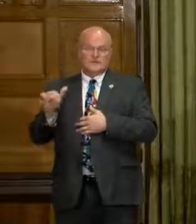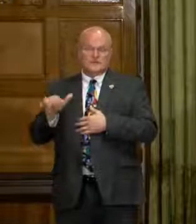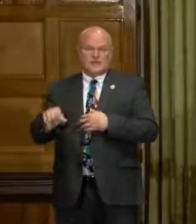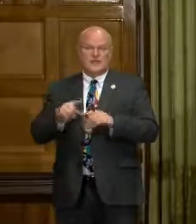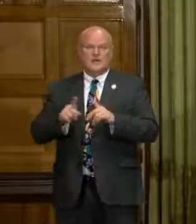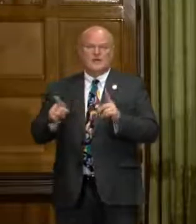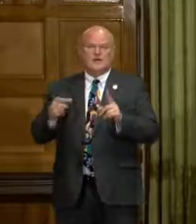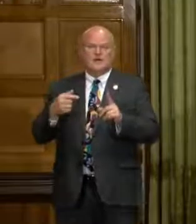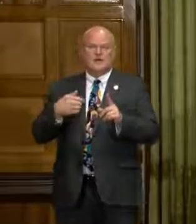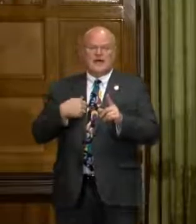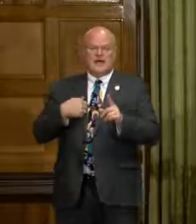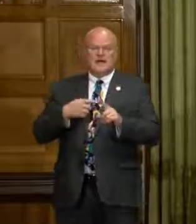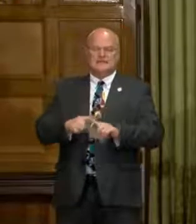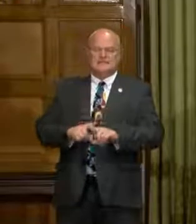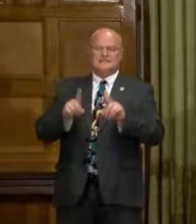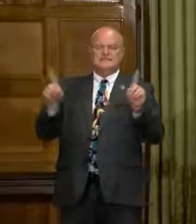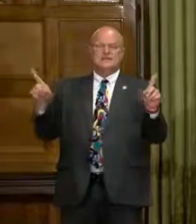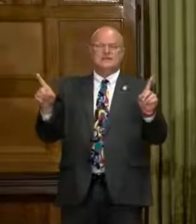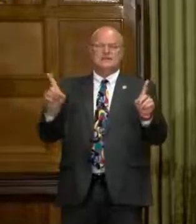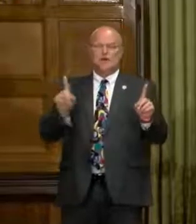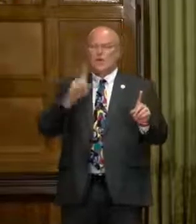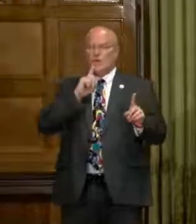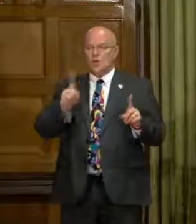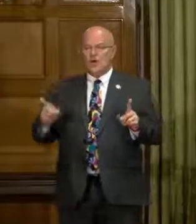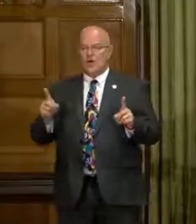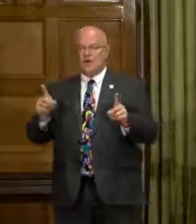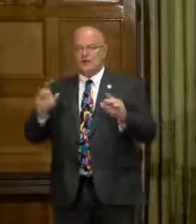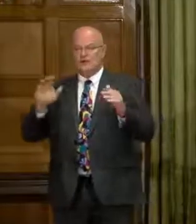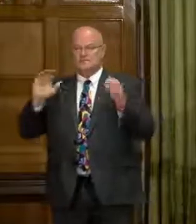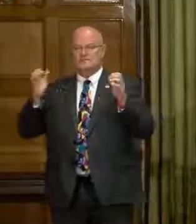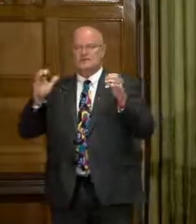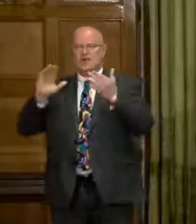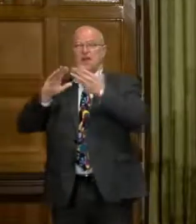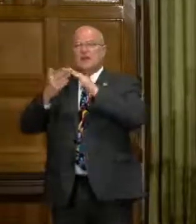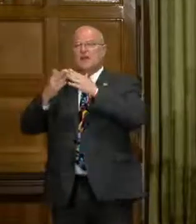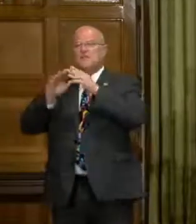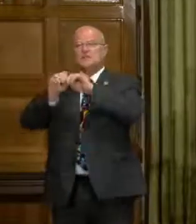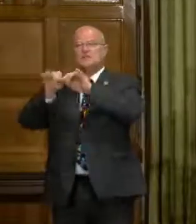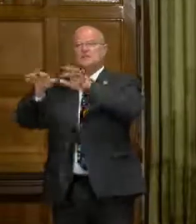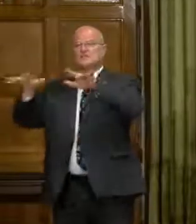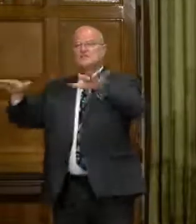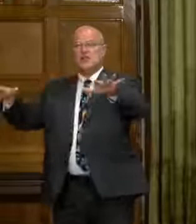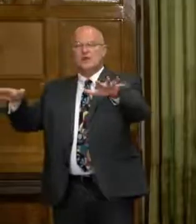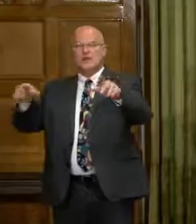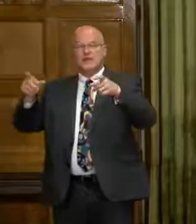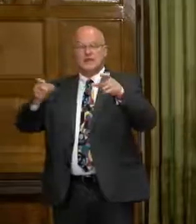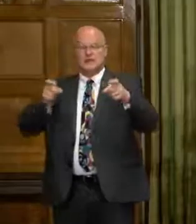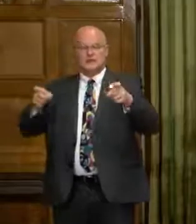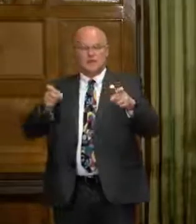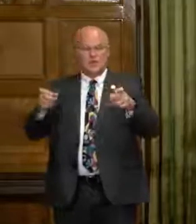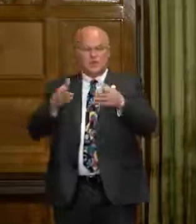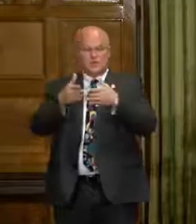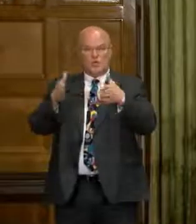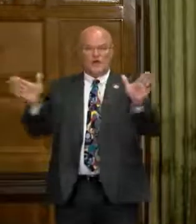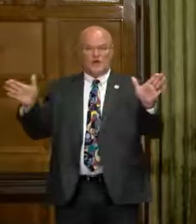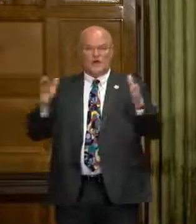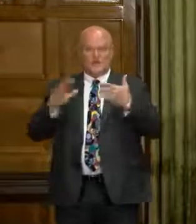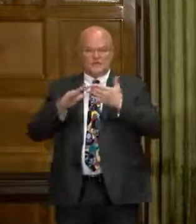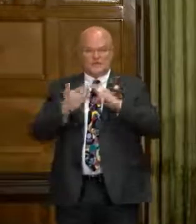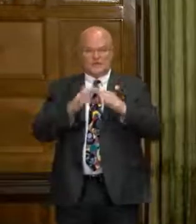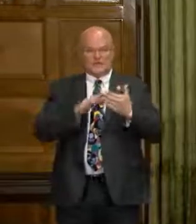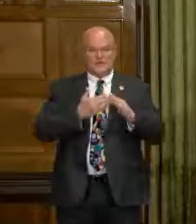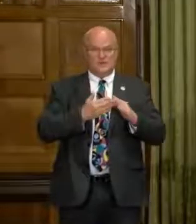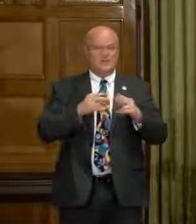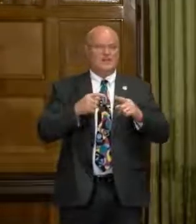And I distinguish where we are in terms of community spread and the control broadly in our